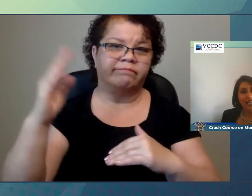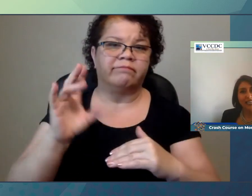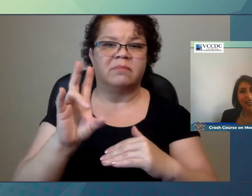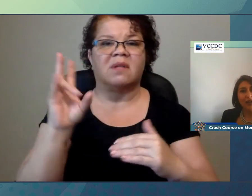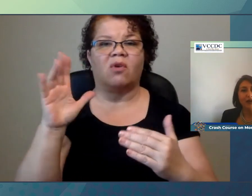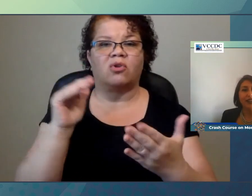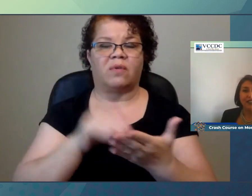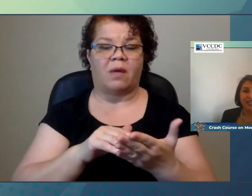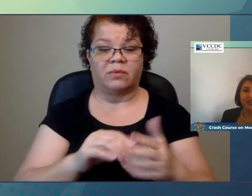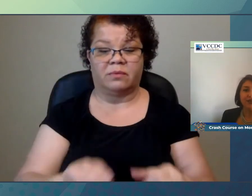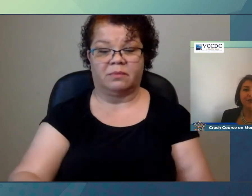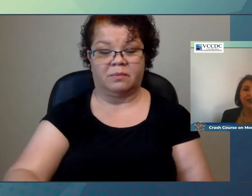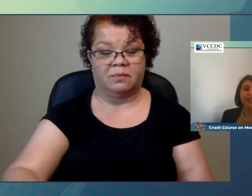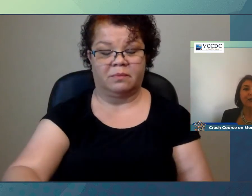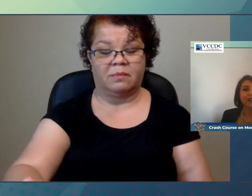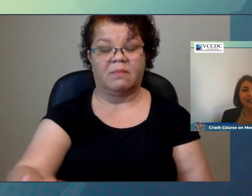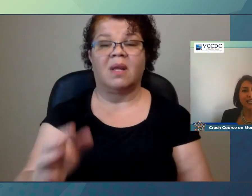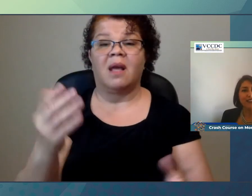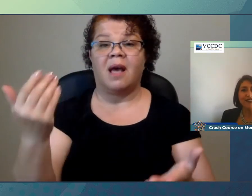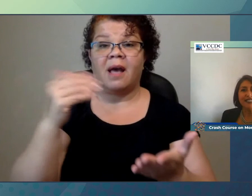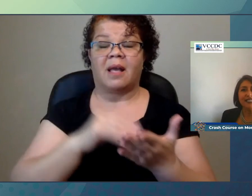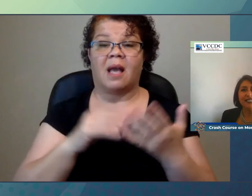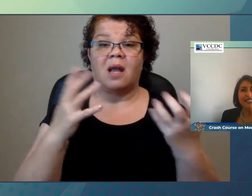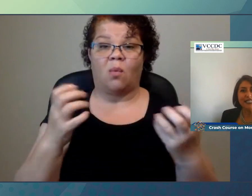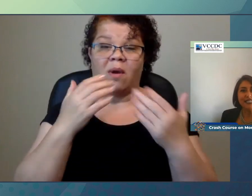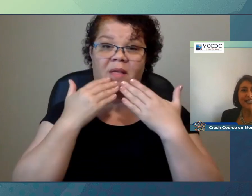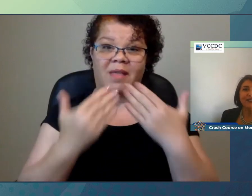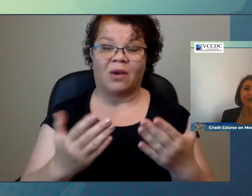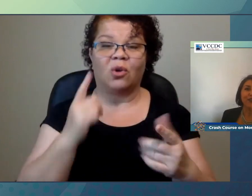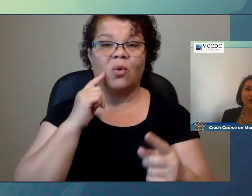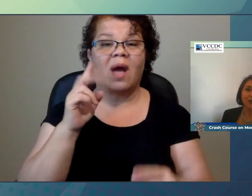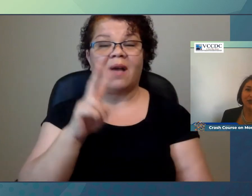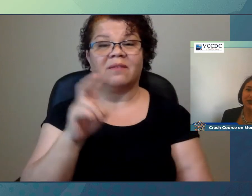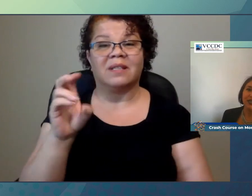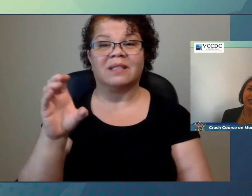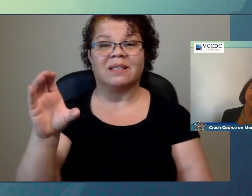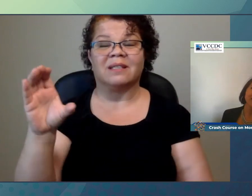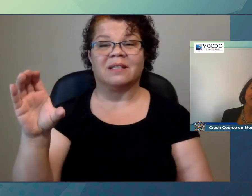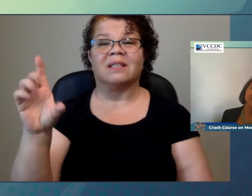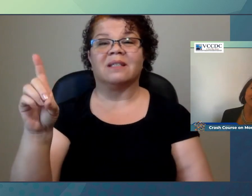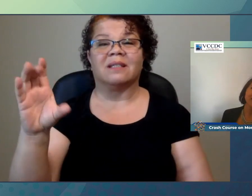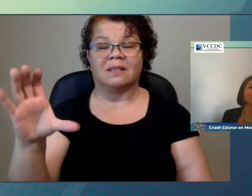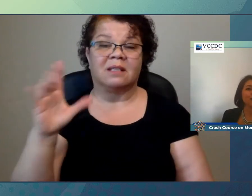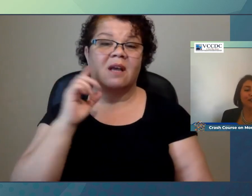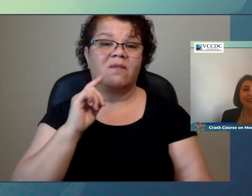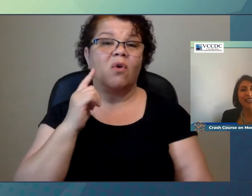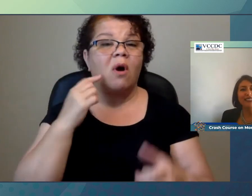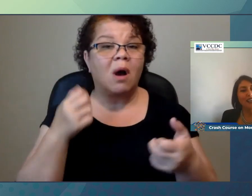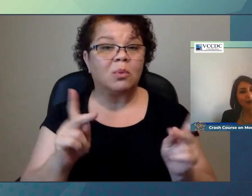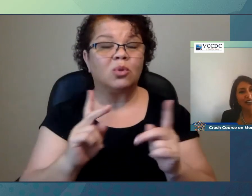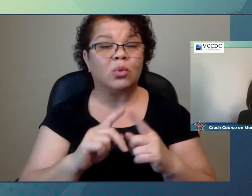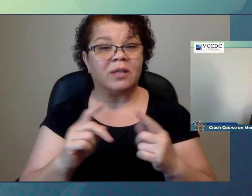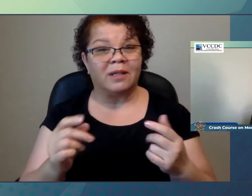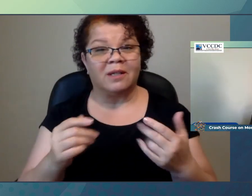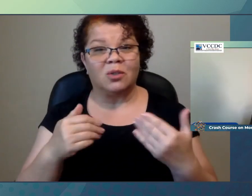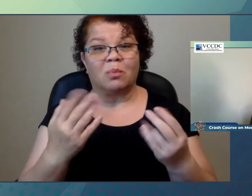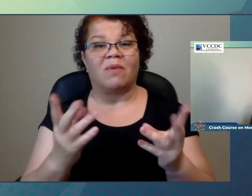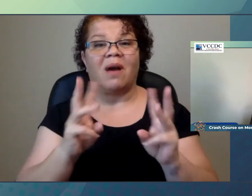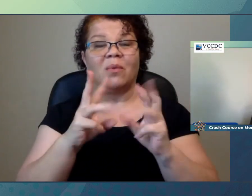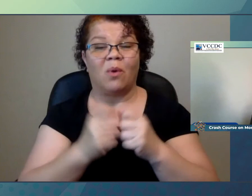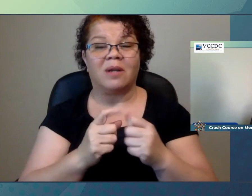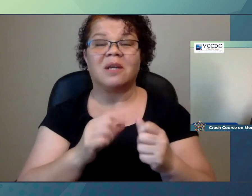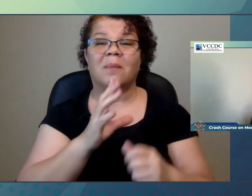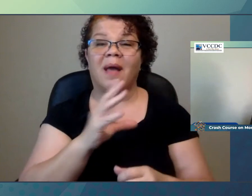Well, again, I want to thank you and I want to thank VCCDC for the opportunity to serve. And I would like to thank all